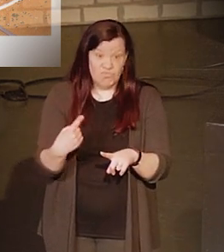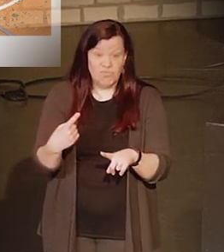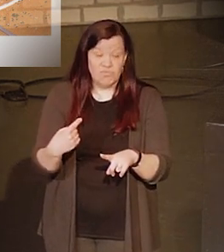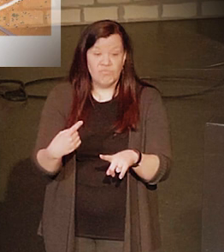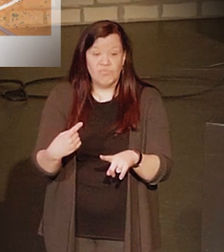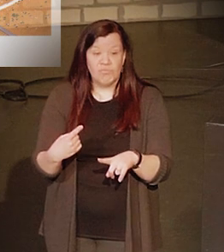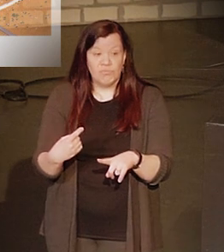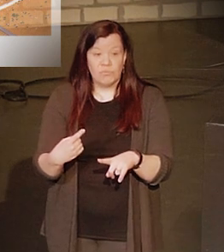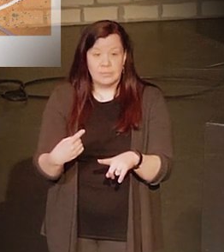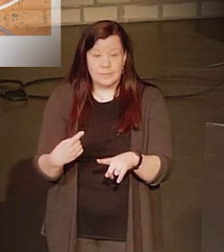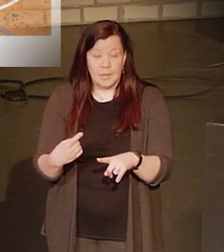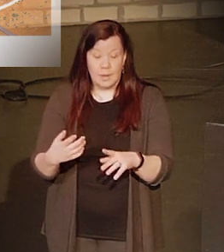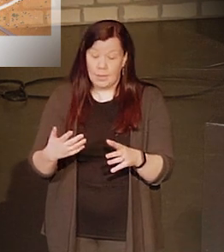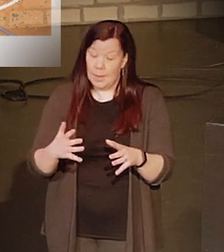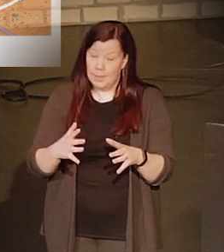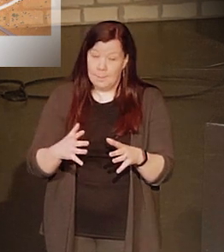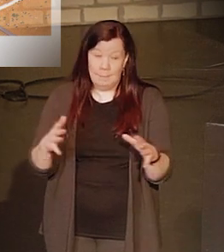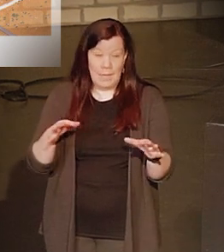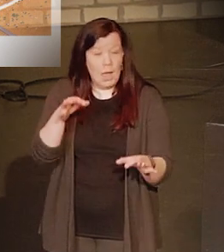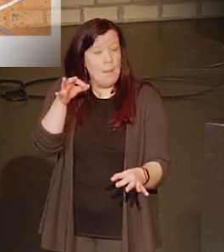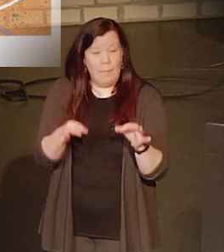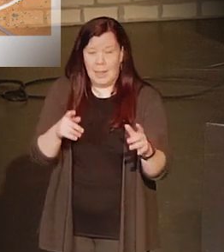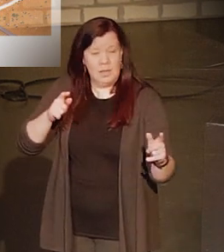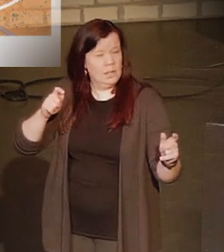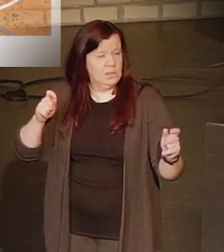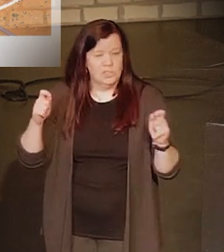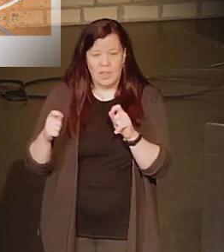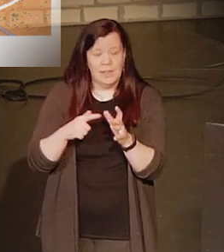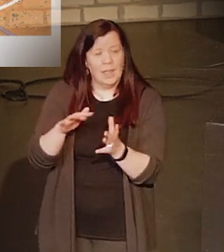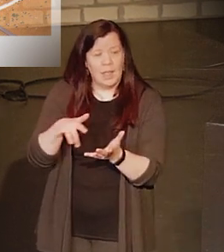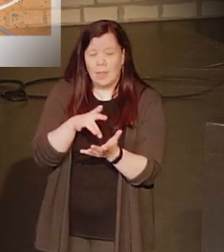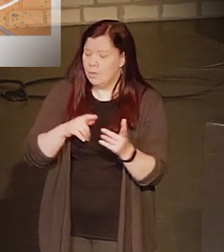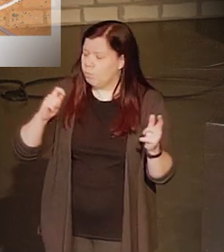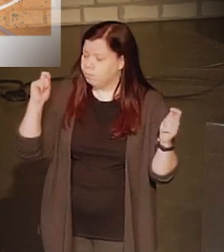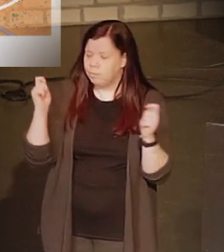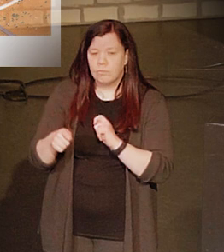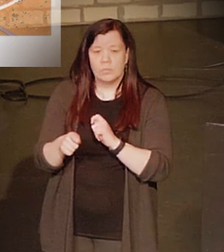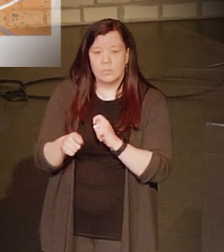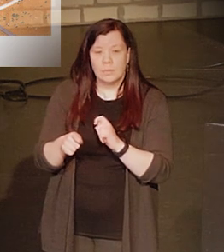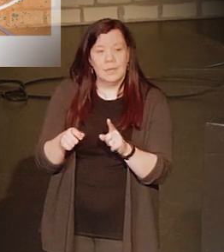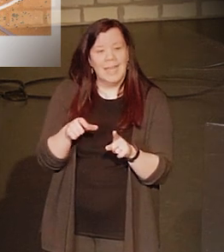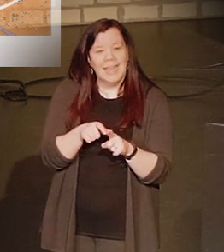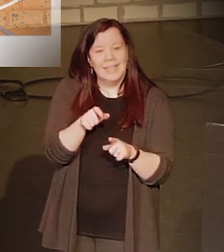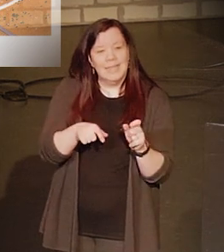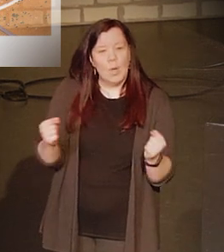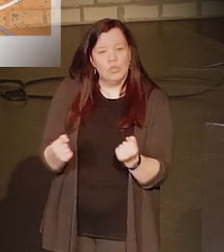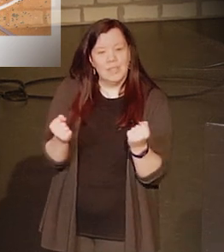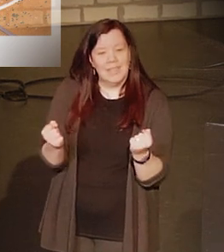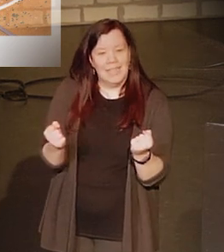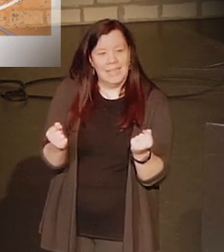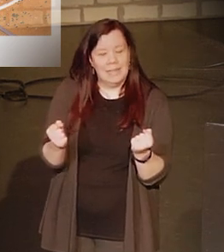a dramatic political shift in Athens. the democracy